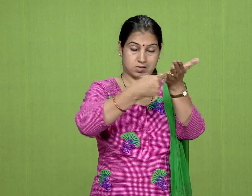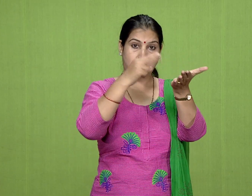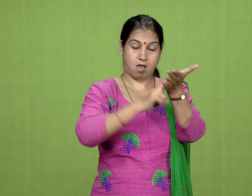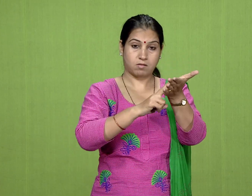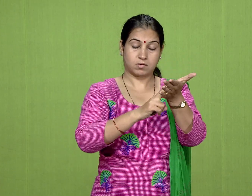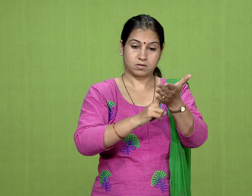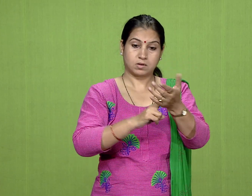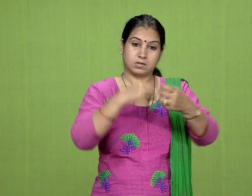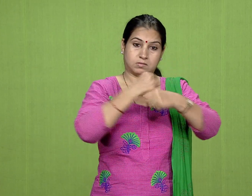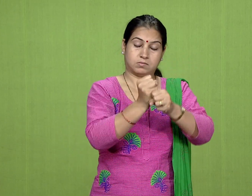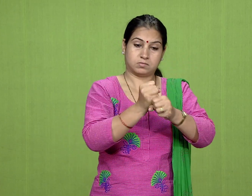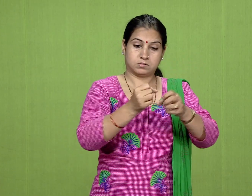the structure.